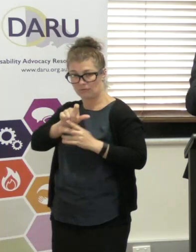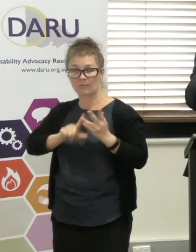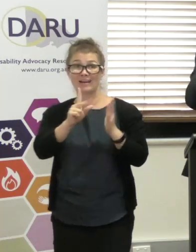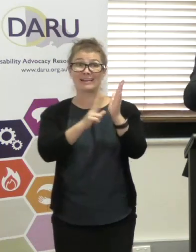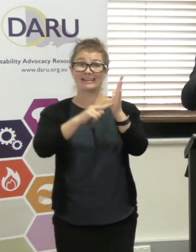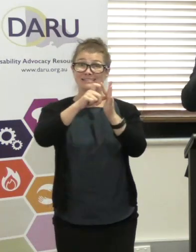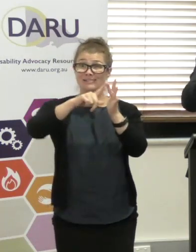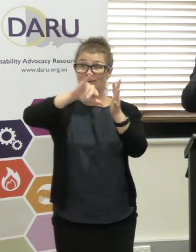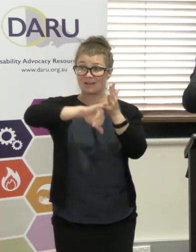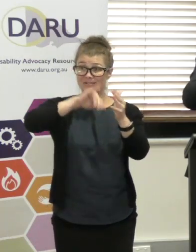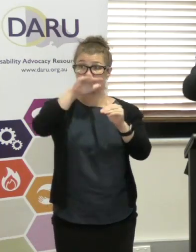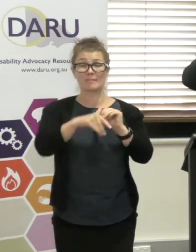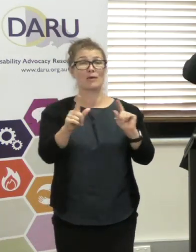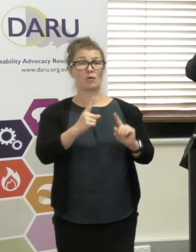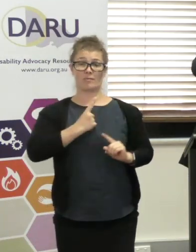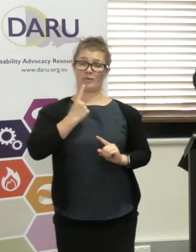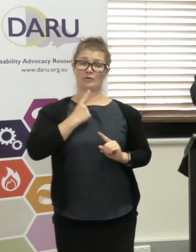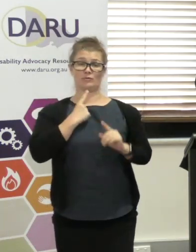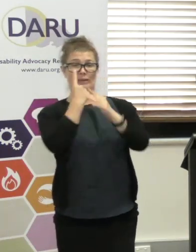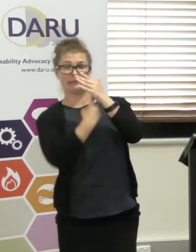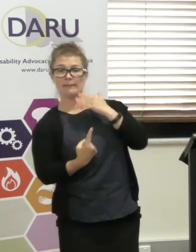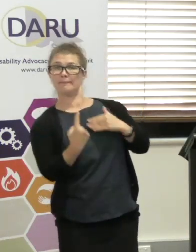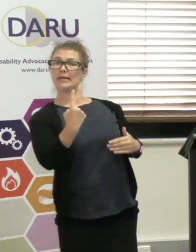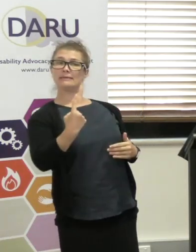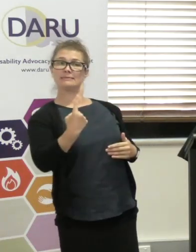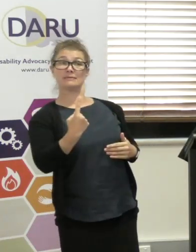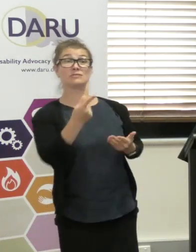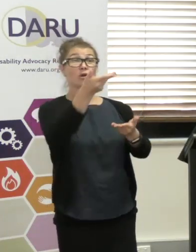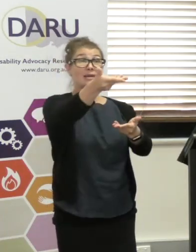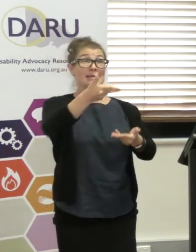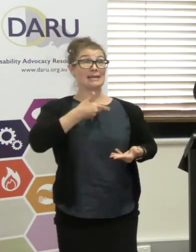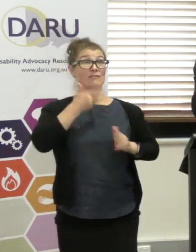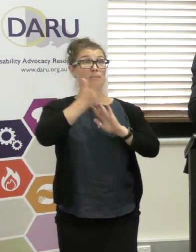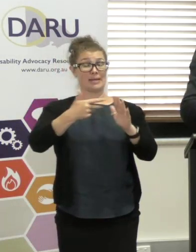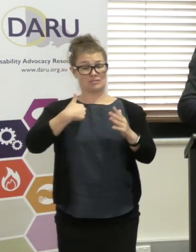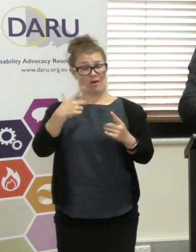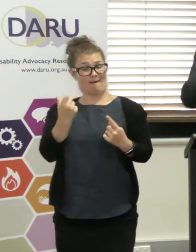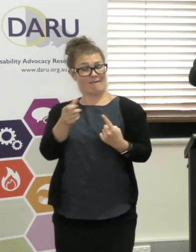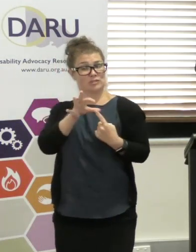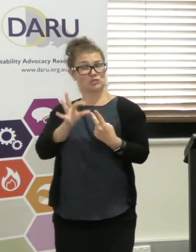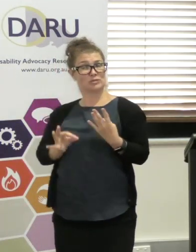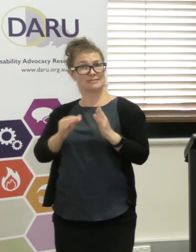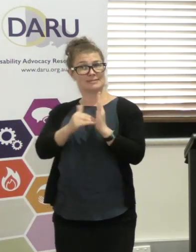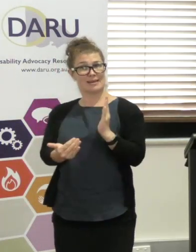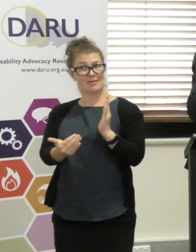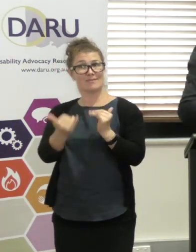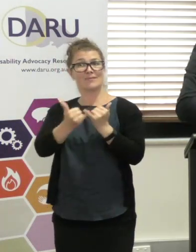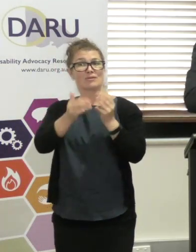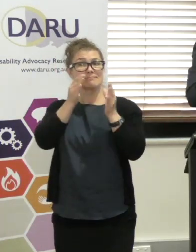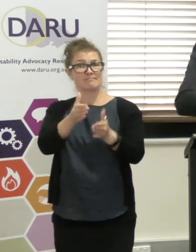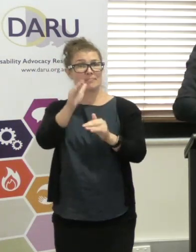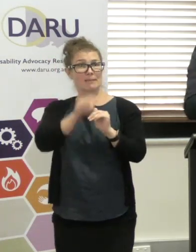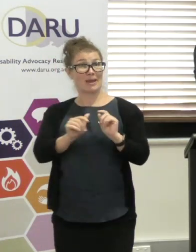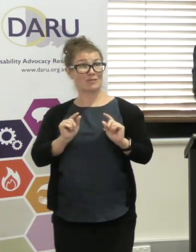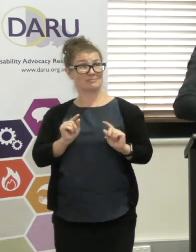Scheme, it's all about personal independence. So I give you something, you get personal choice. Very focused on that. Kind